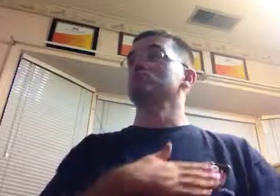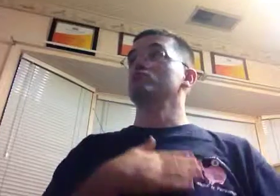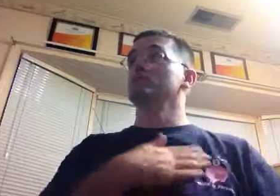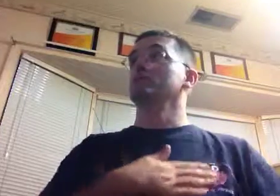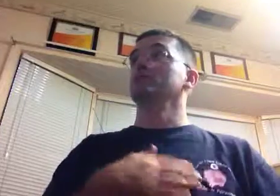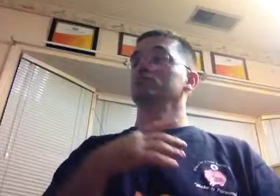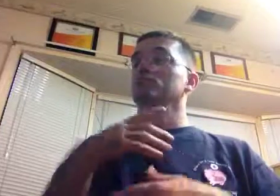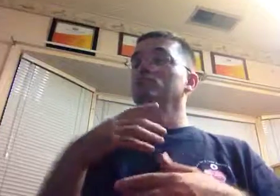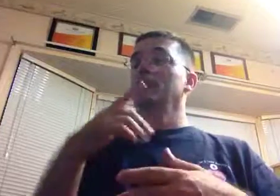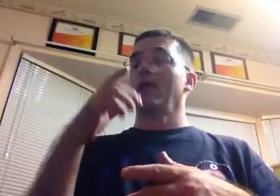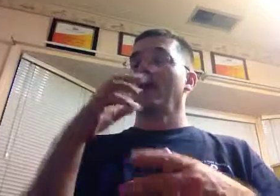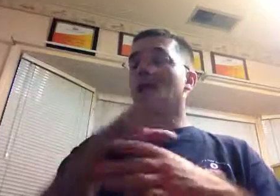income.